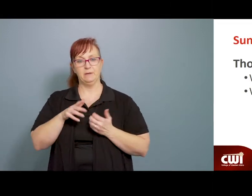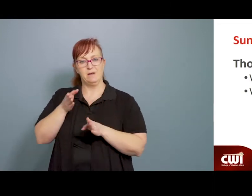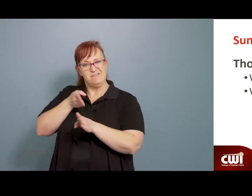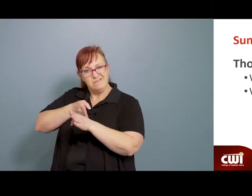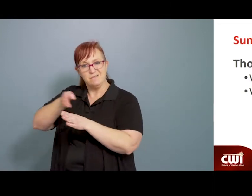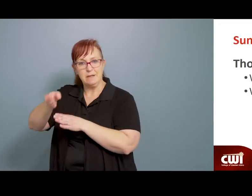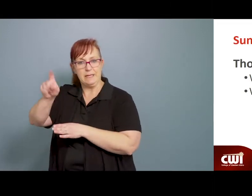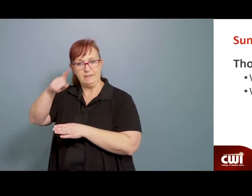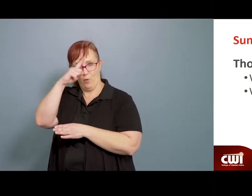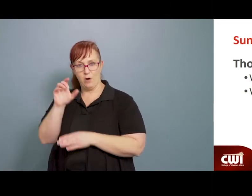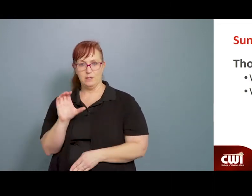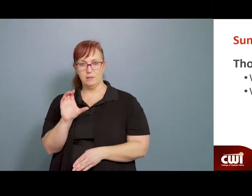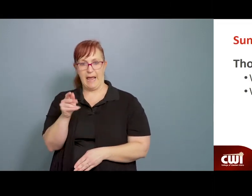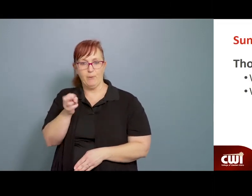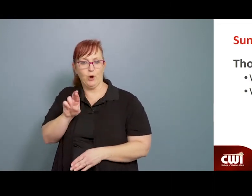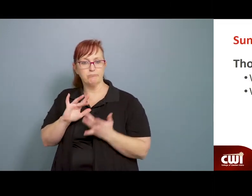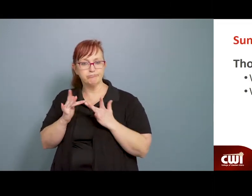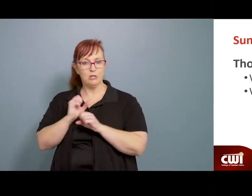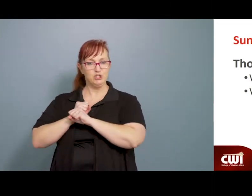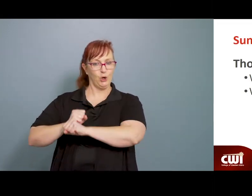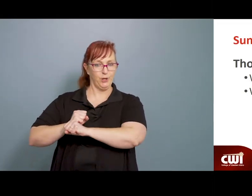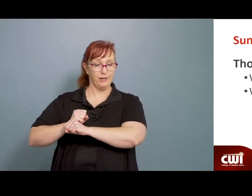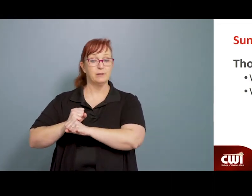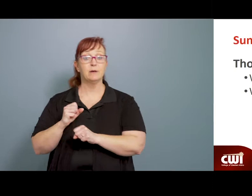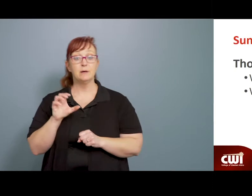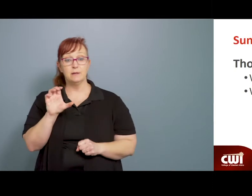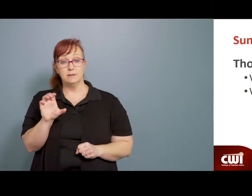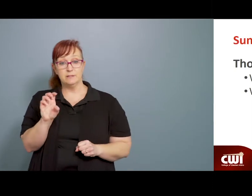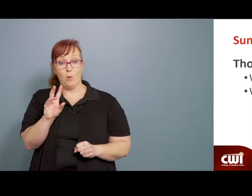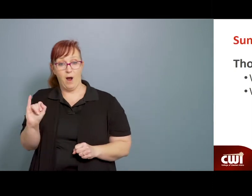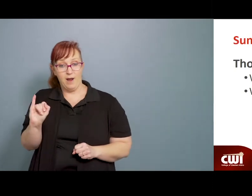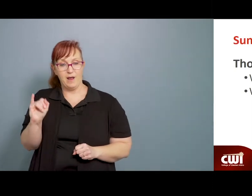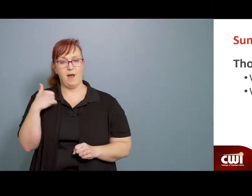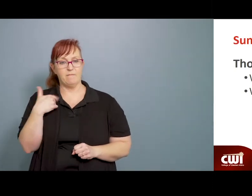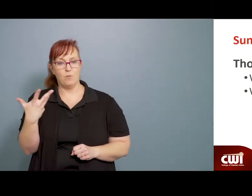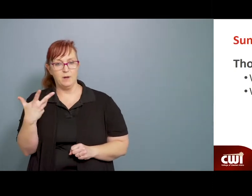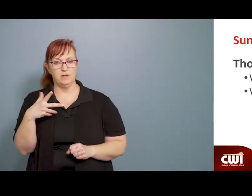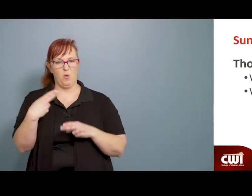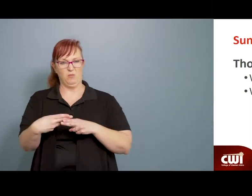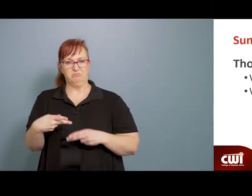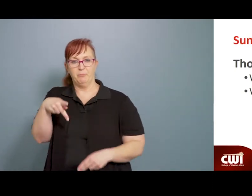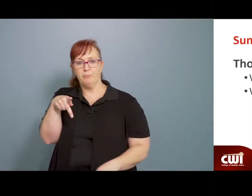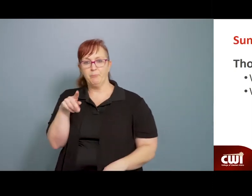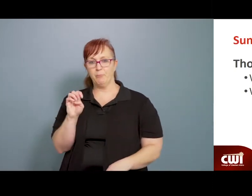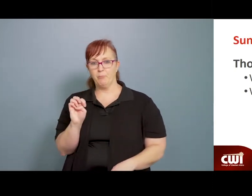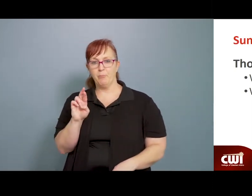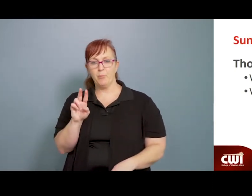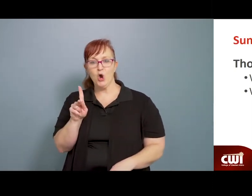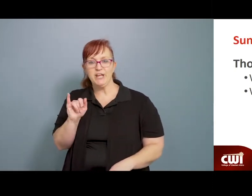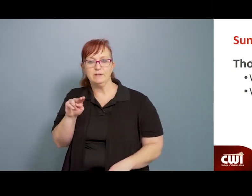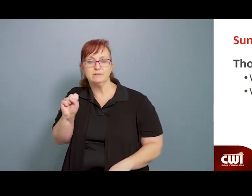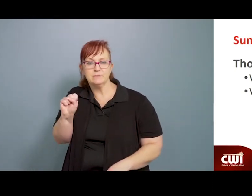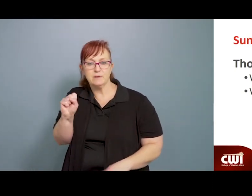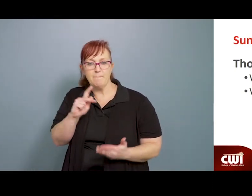for CWI specifically, we have put together a Perkins project to help evaluate our